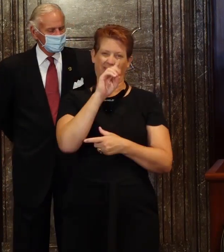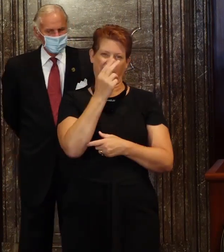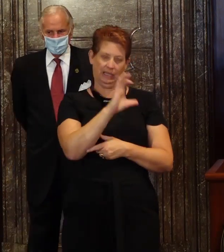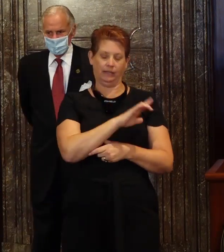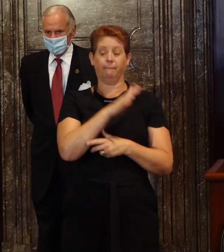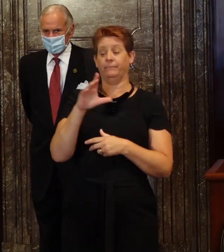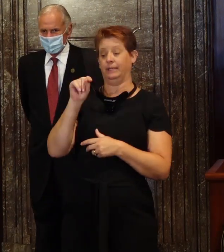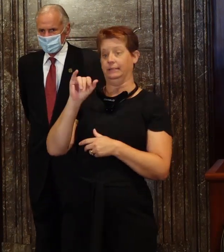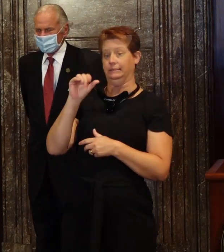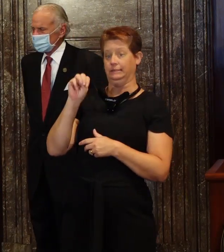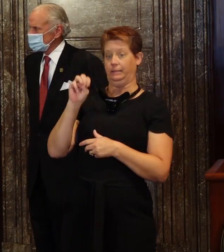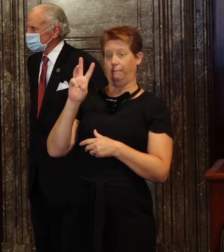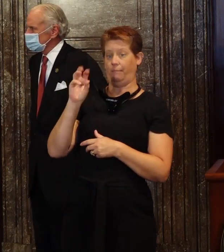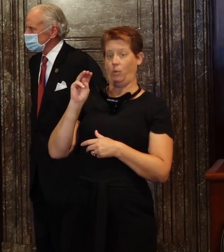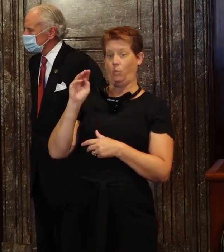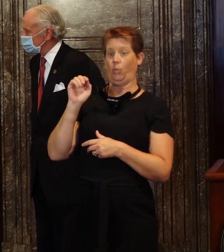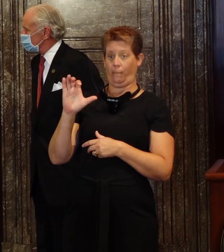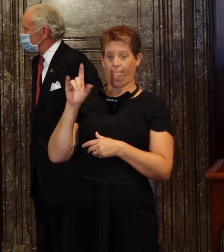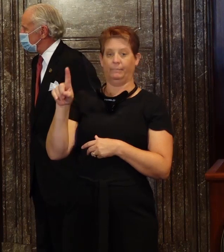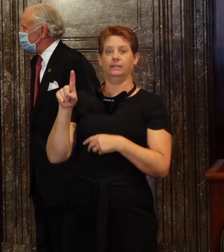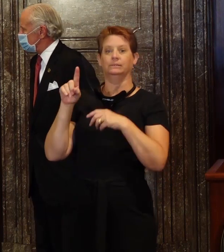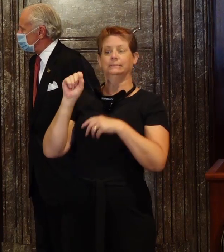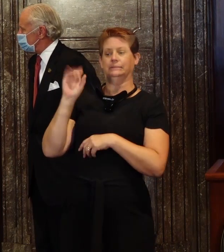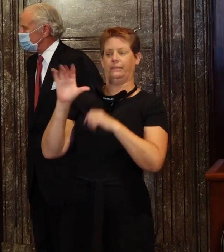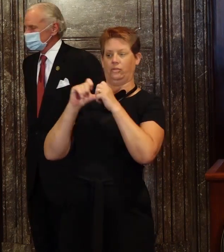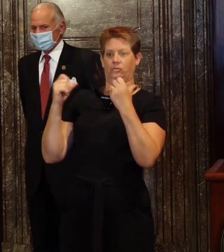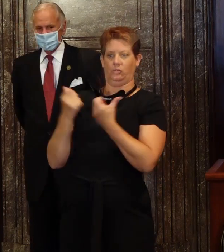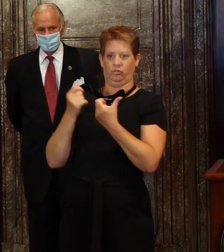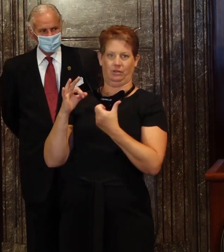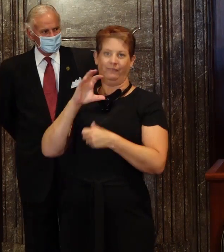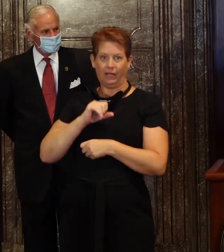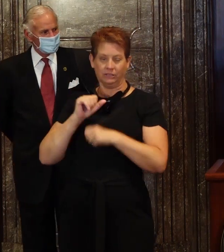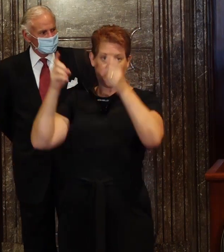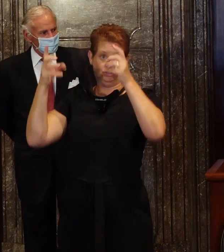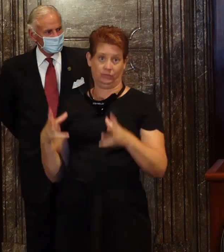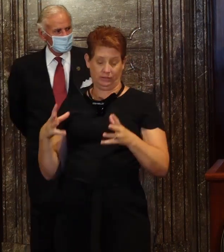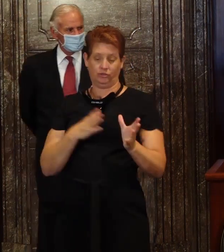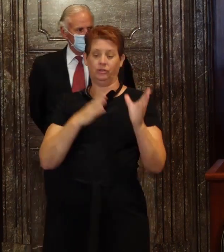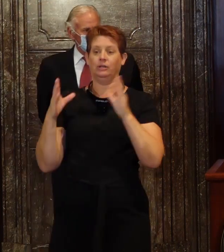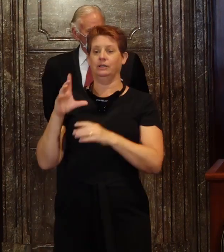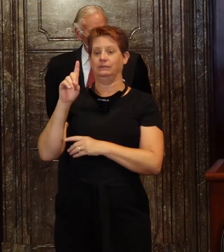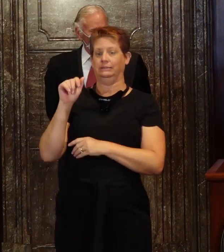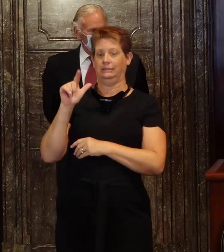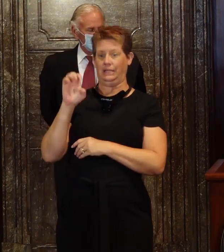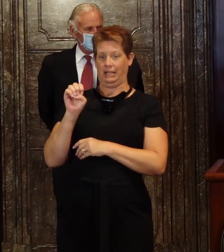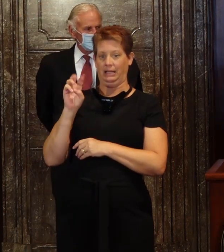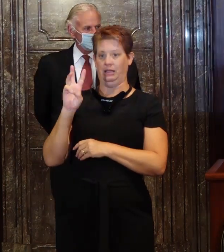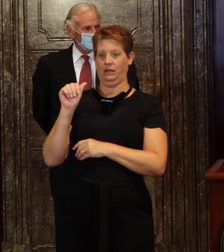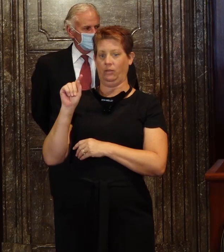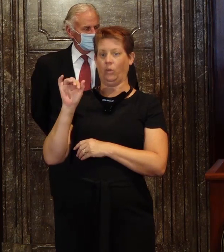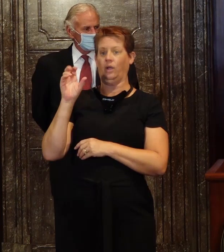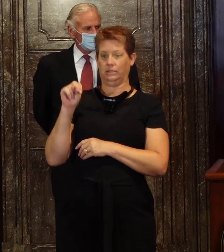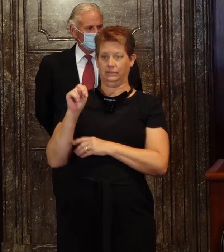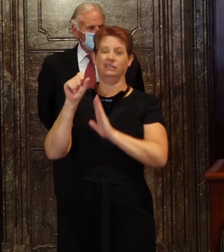Tim Womack, who is the South Carolina Association of Area Agency on Aging Director, and I have Dale Watson, who is our State